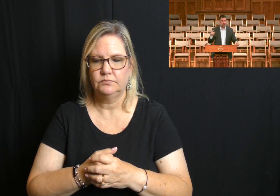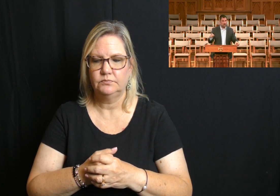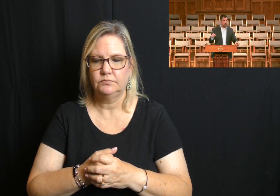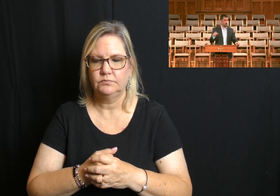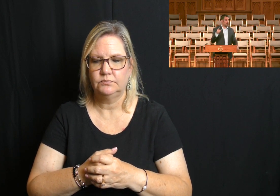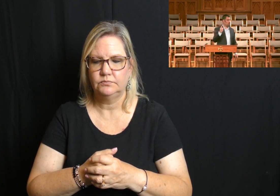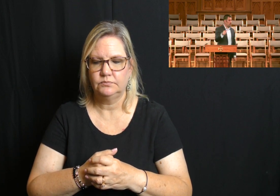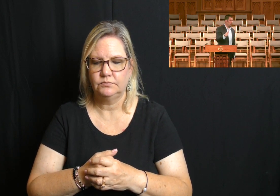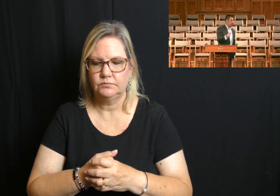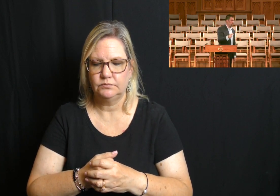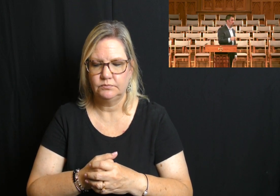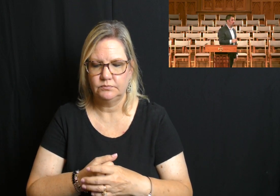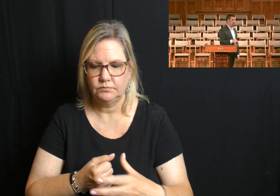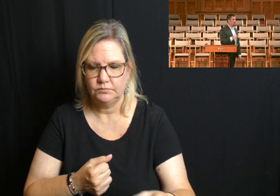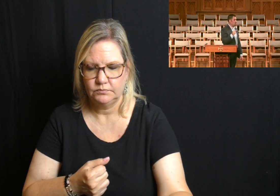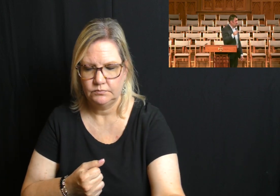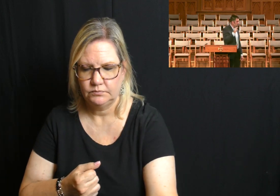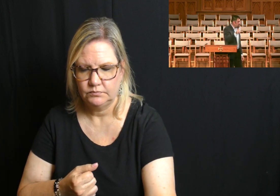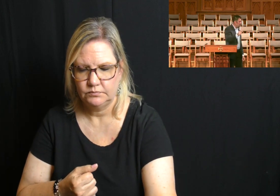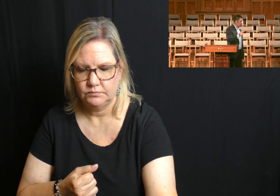his state of mind.